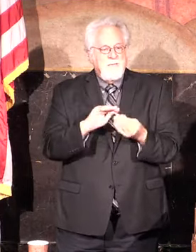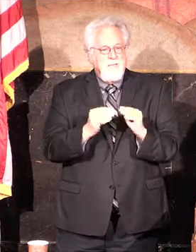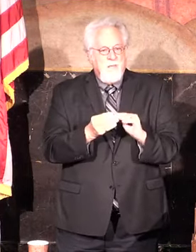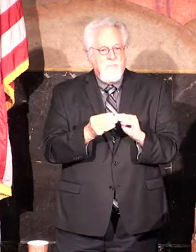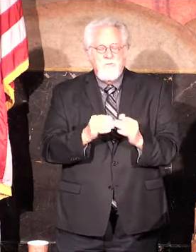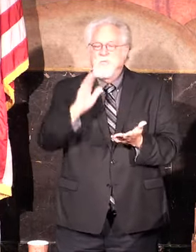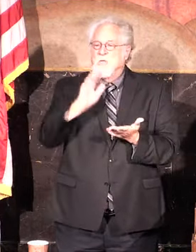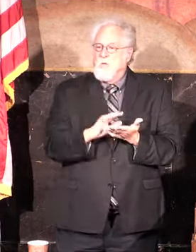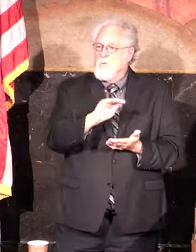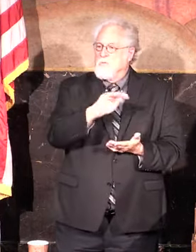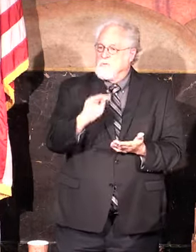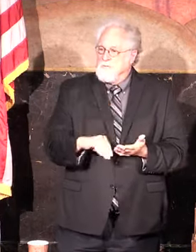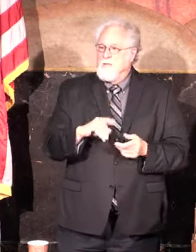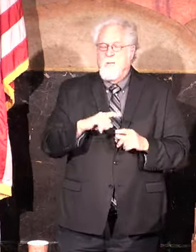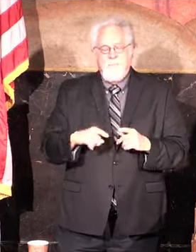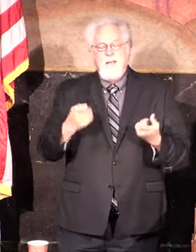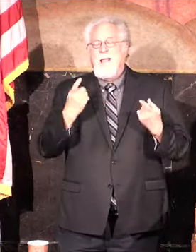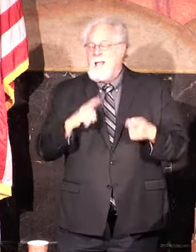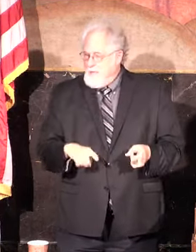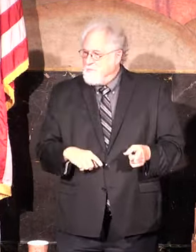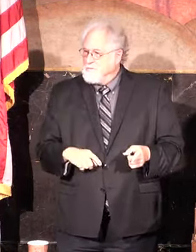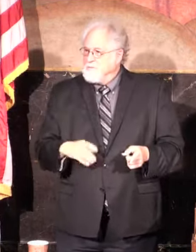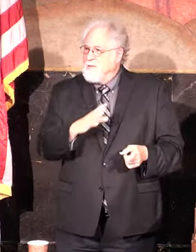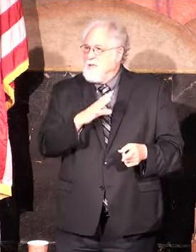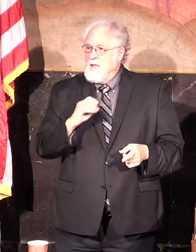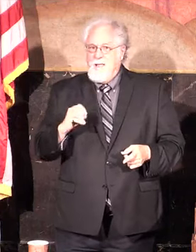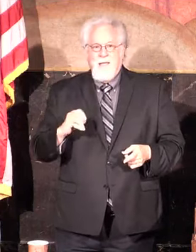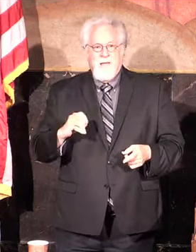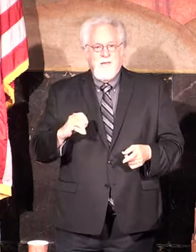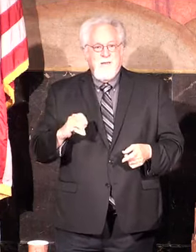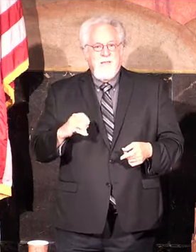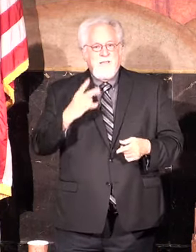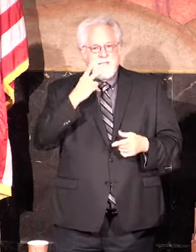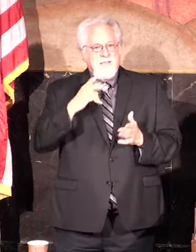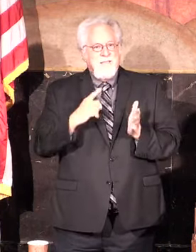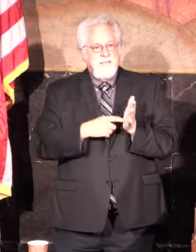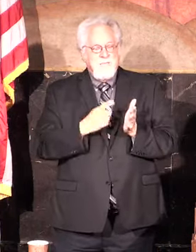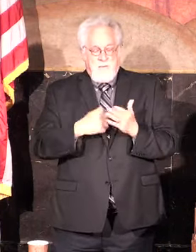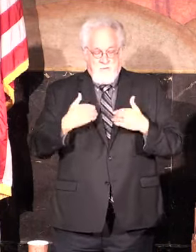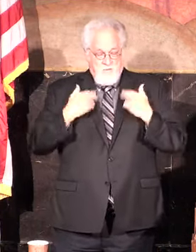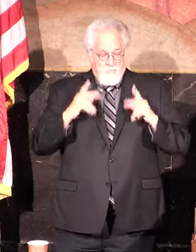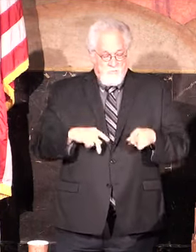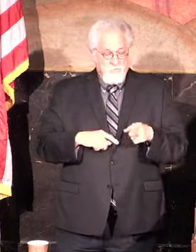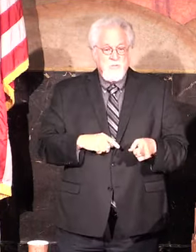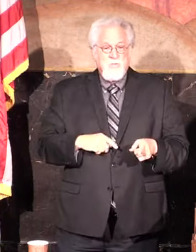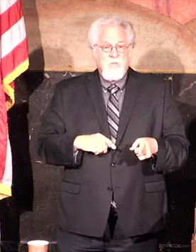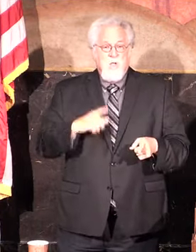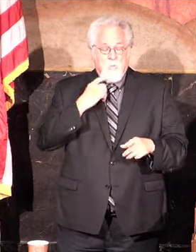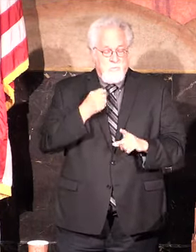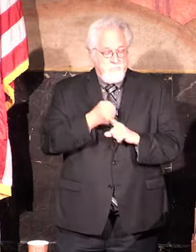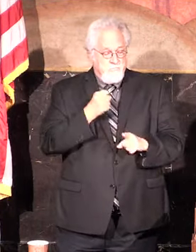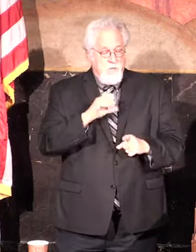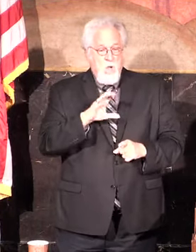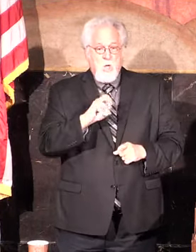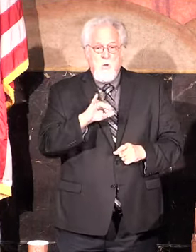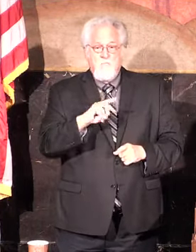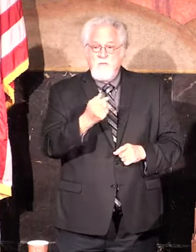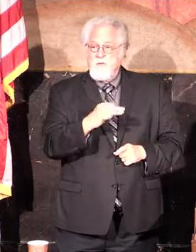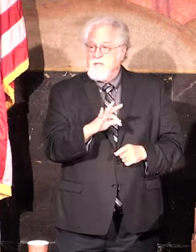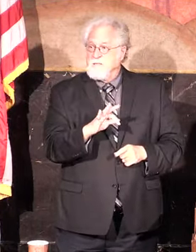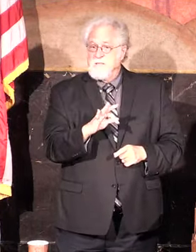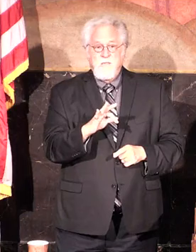lower percentage, but it does happen. And we see sometimes a young person will get COVID-19 and